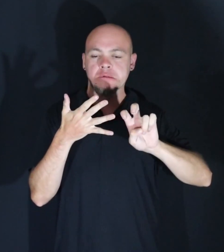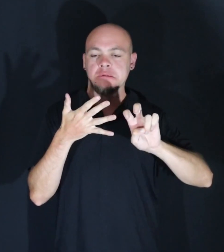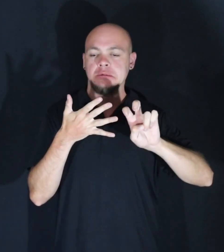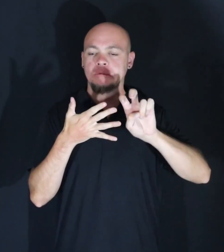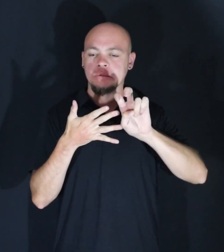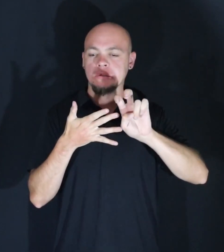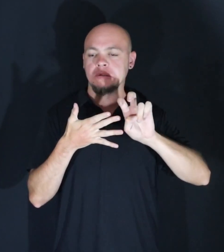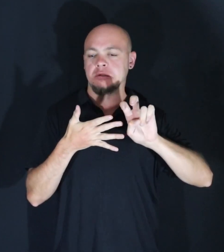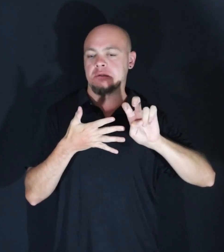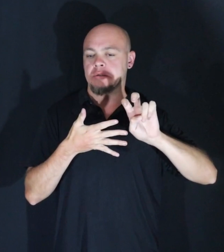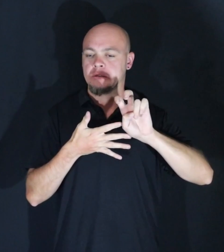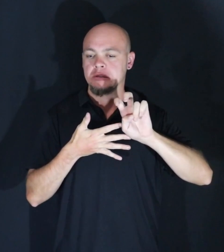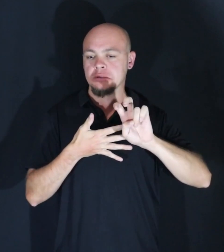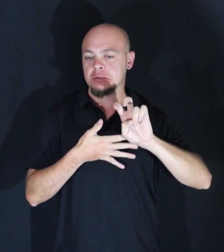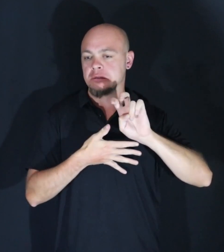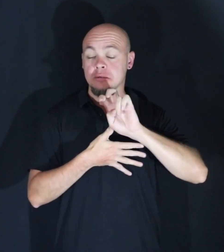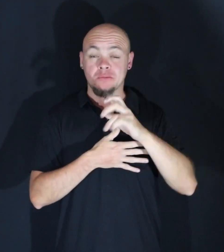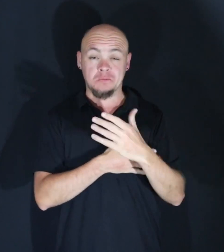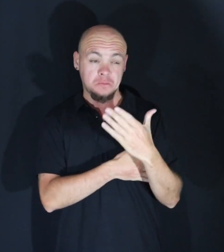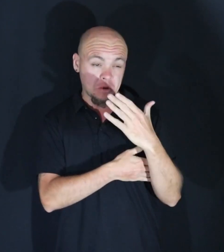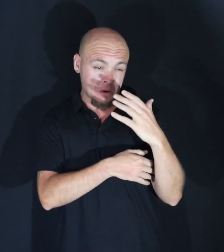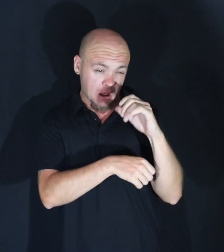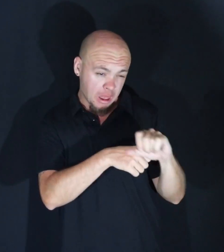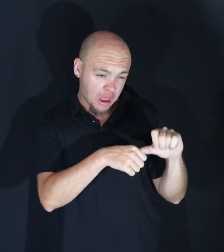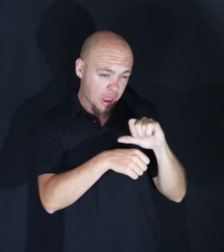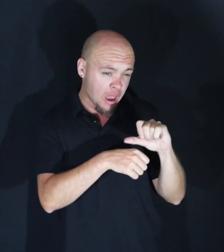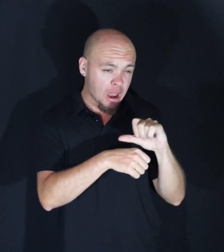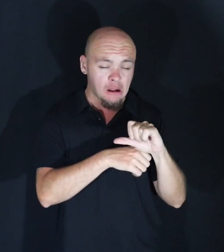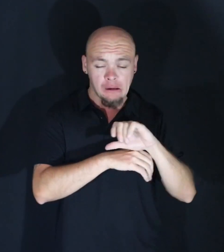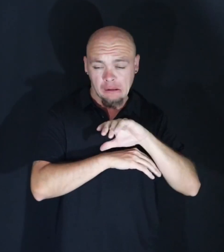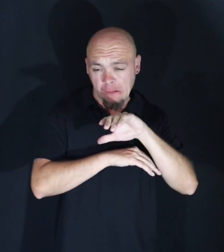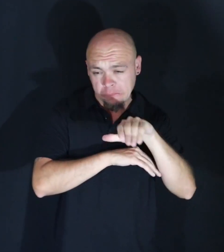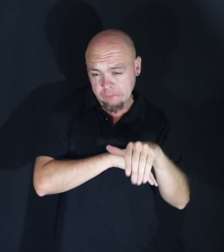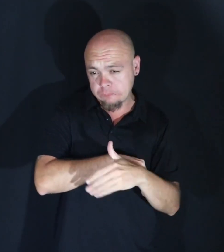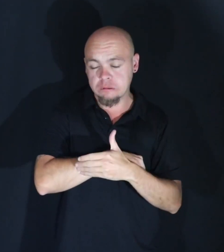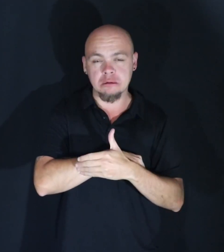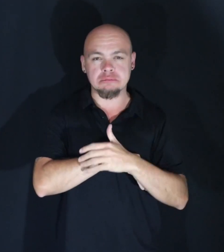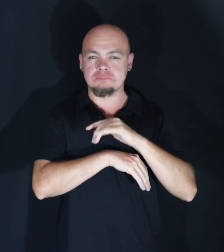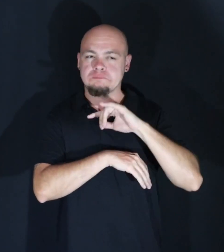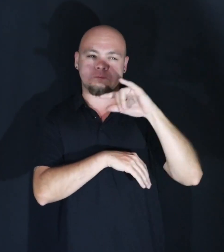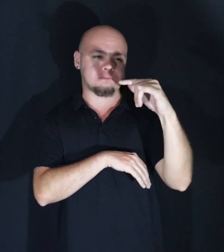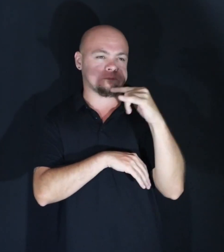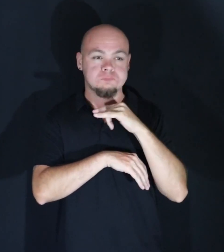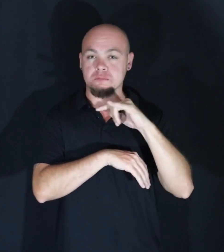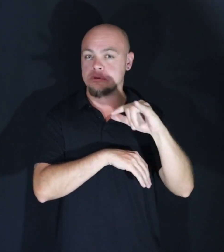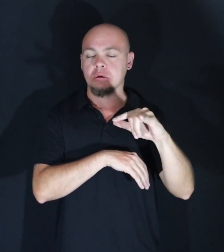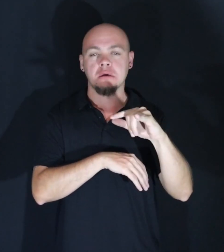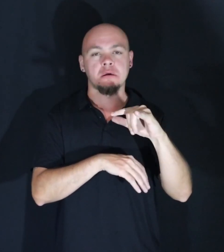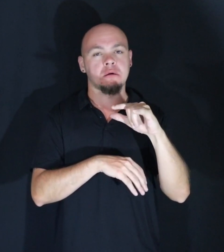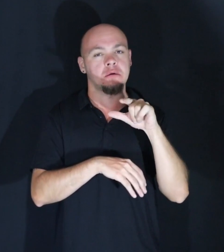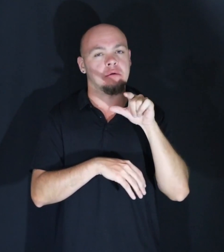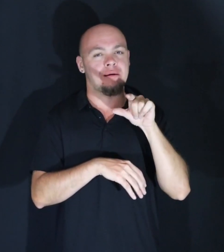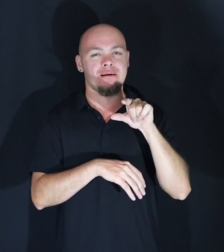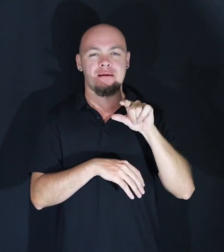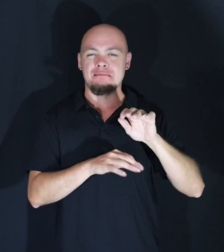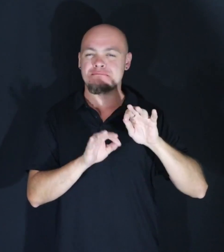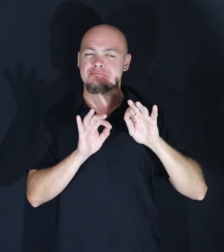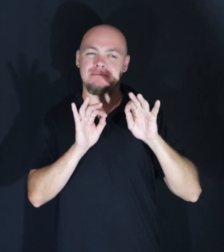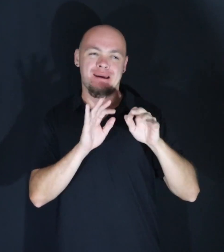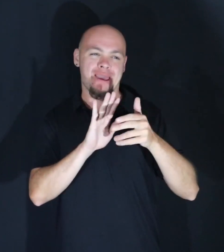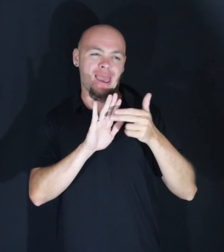time. Early mornings, late nights, countless flights, all leading to that prized title